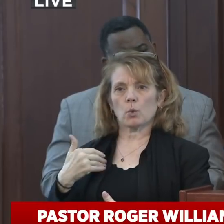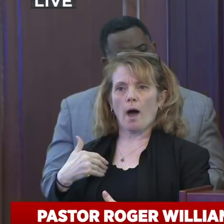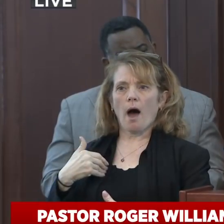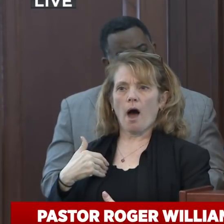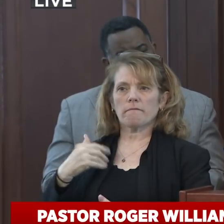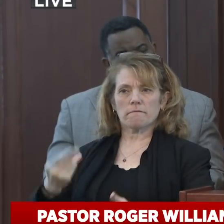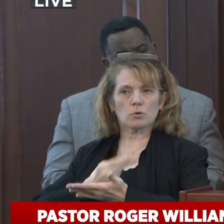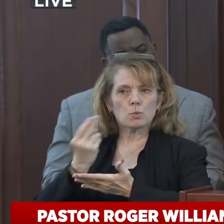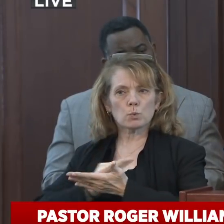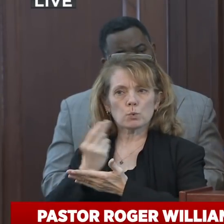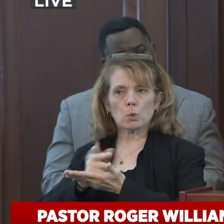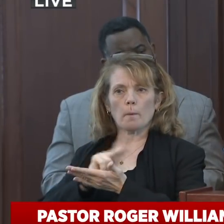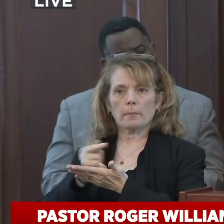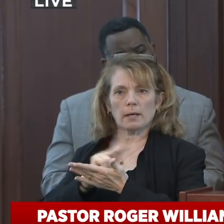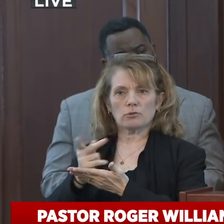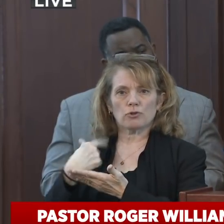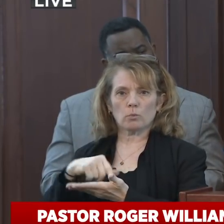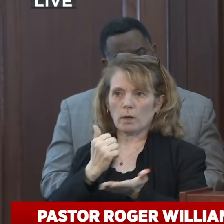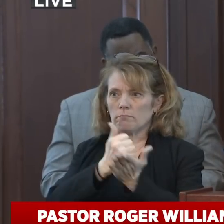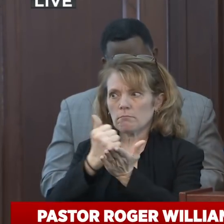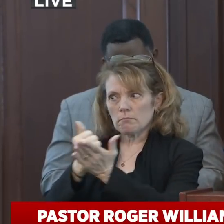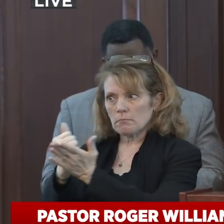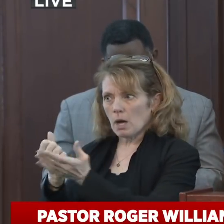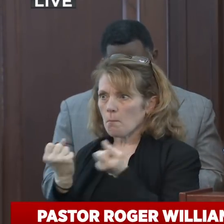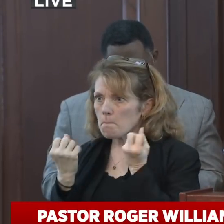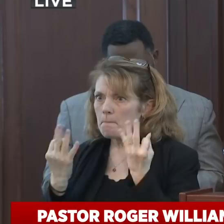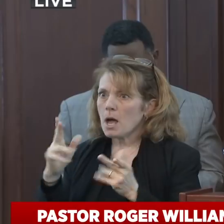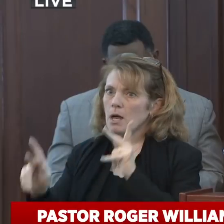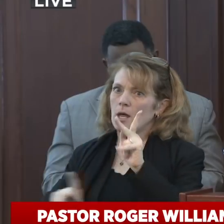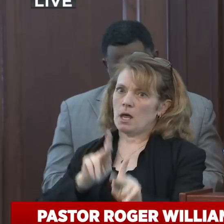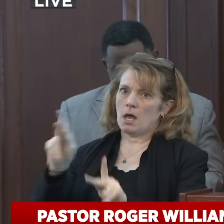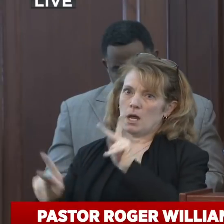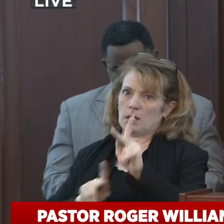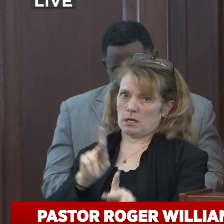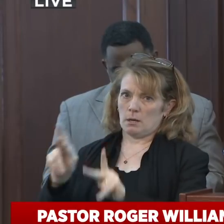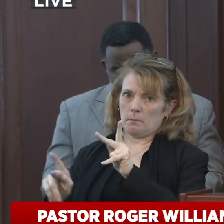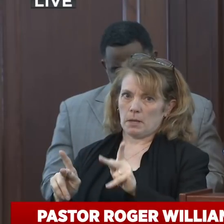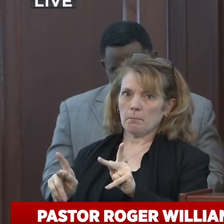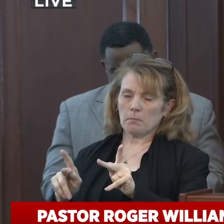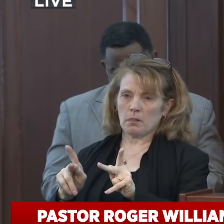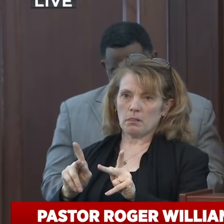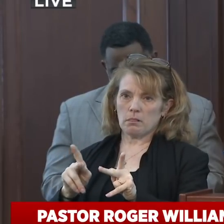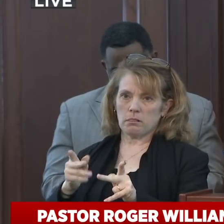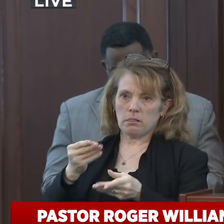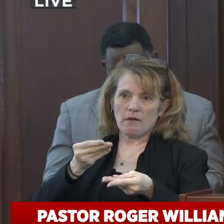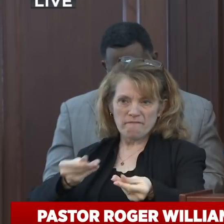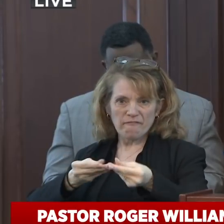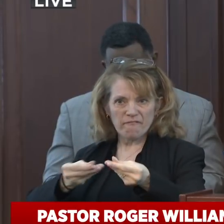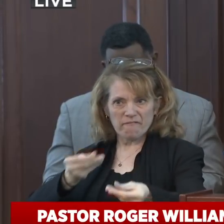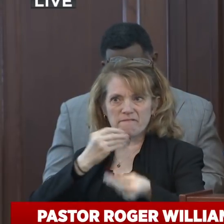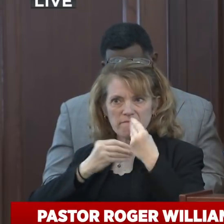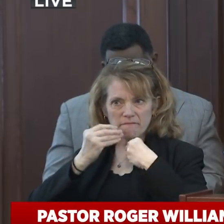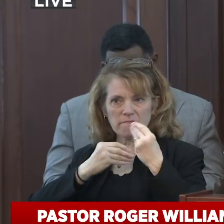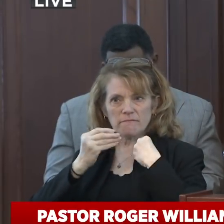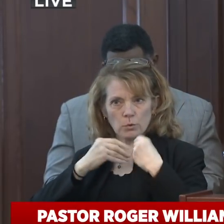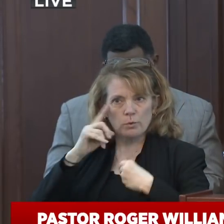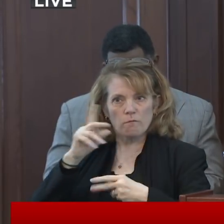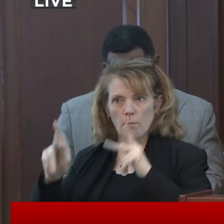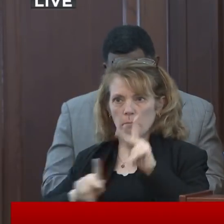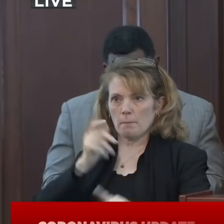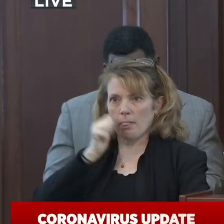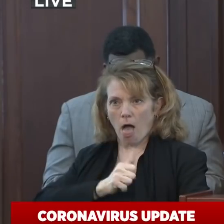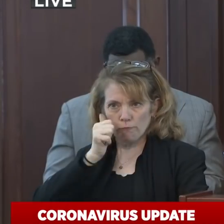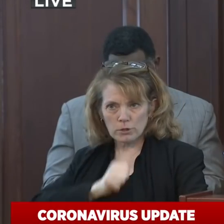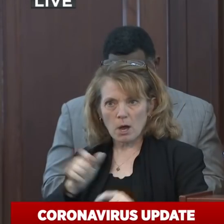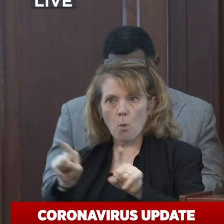that has met a lot of needs, providing for people a meal every day, and also social services, providing for them